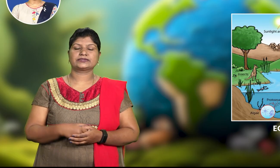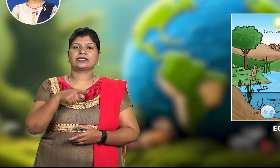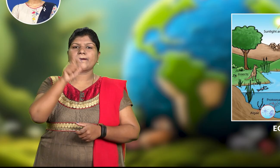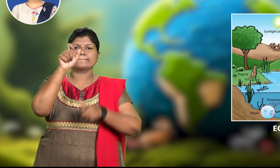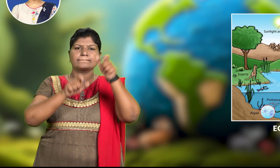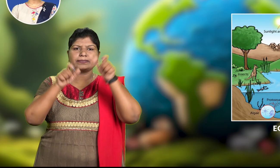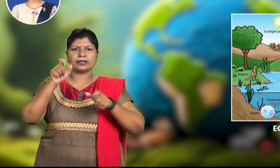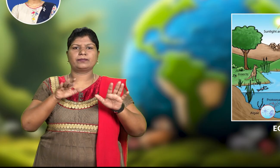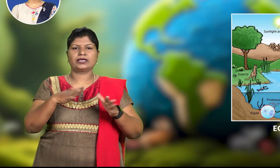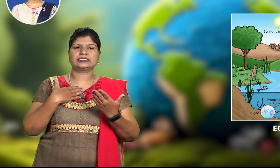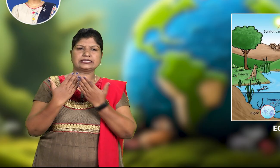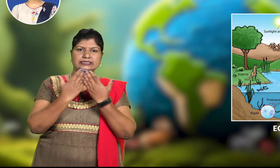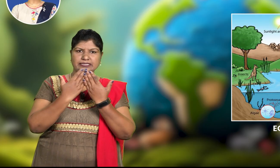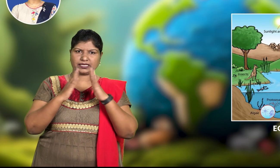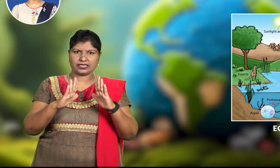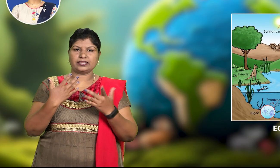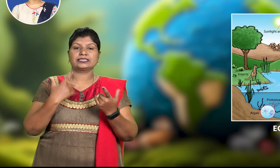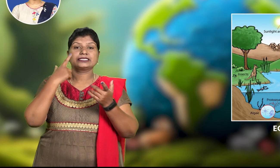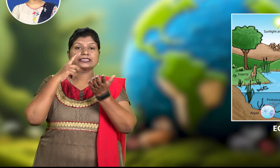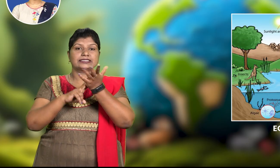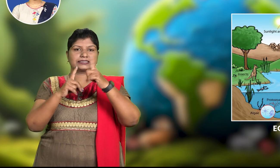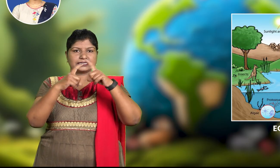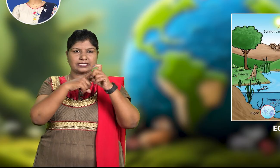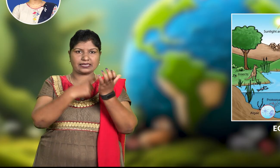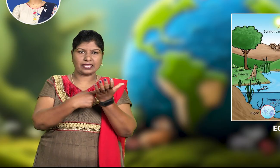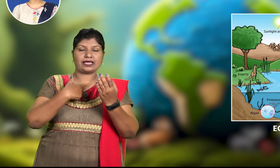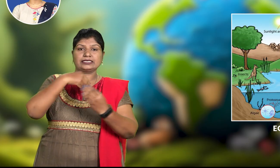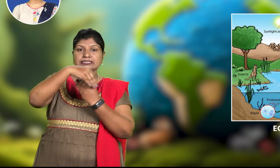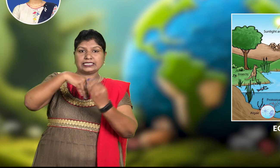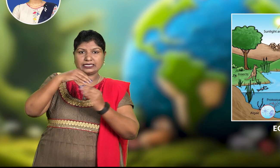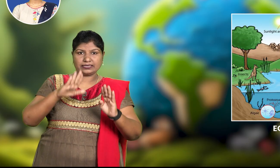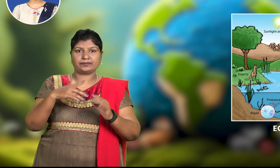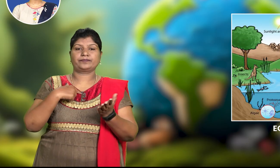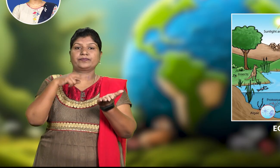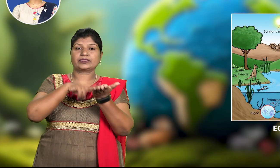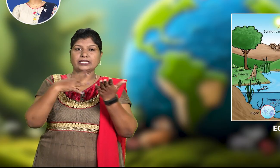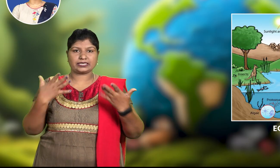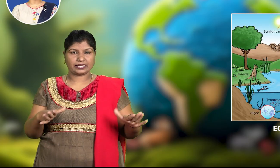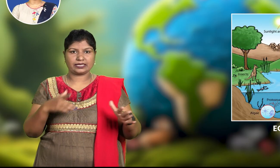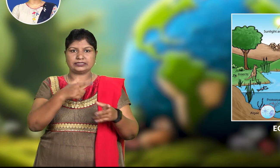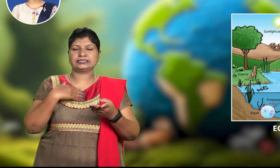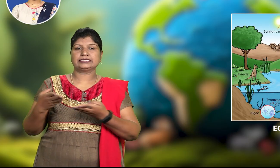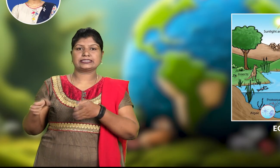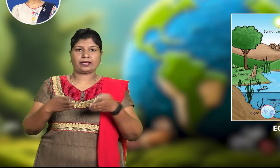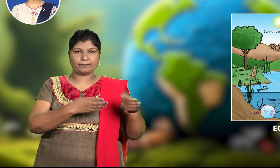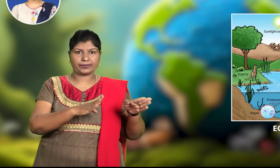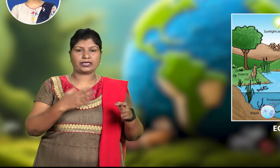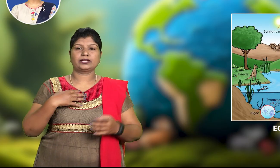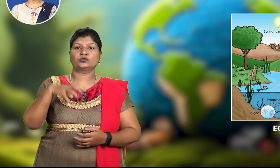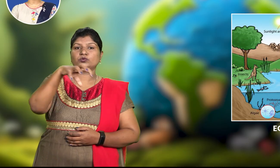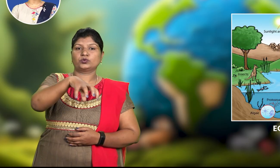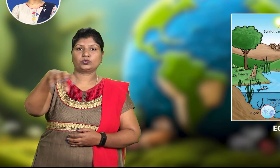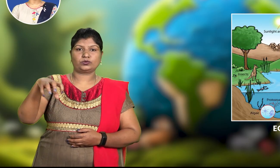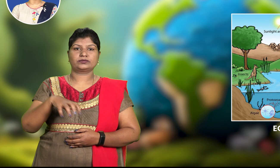people were studying interrelationships in nature in separate units,